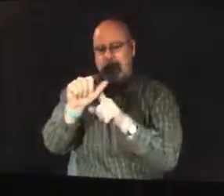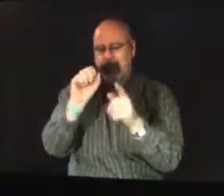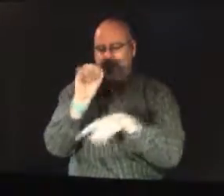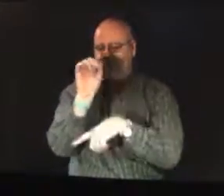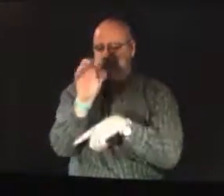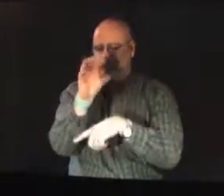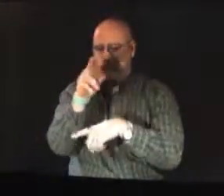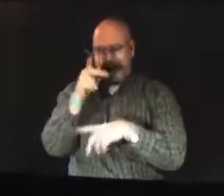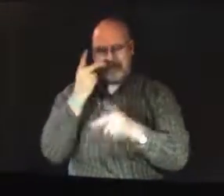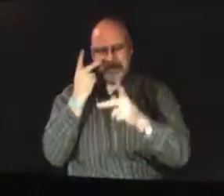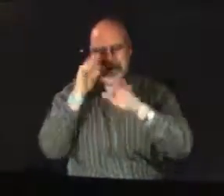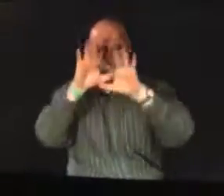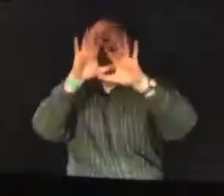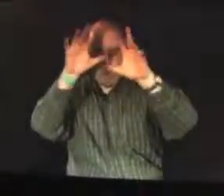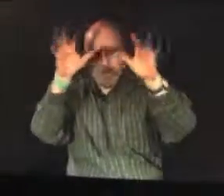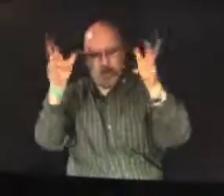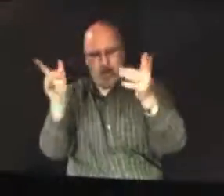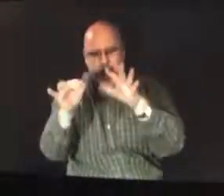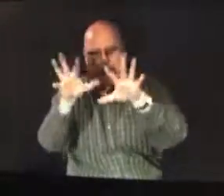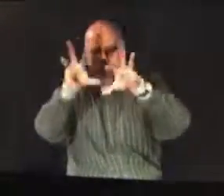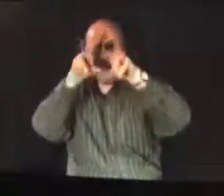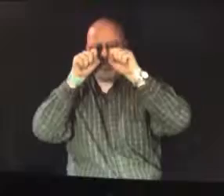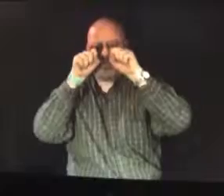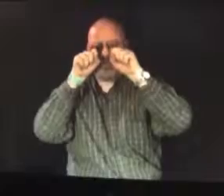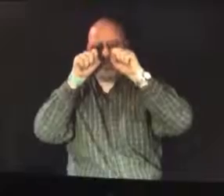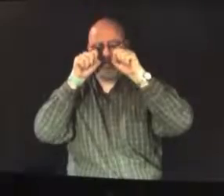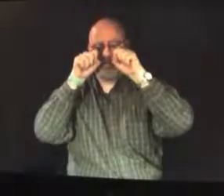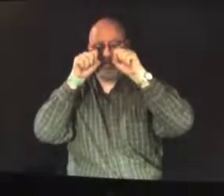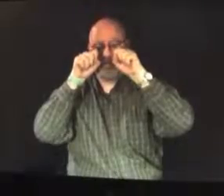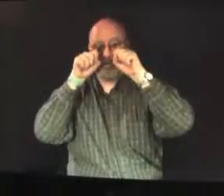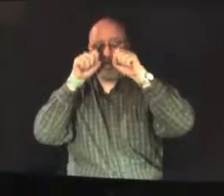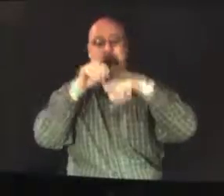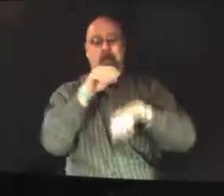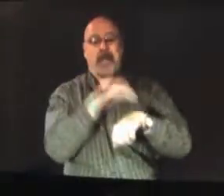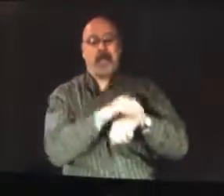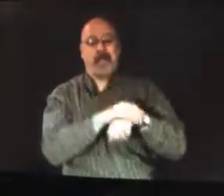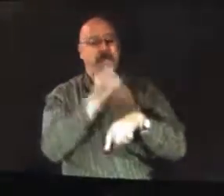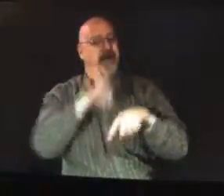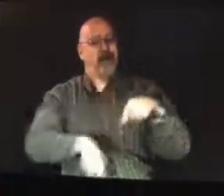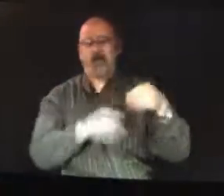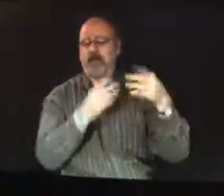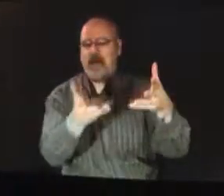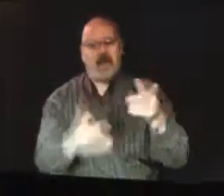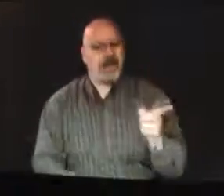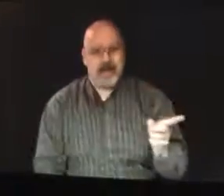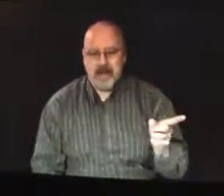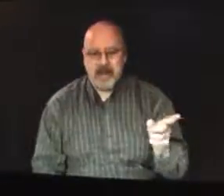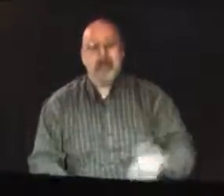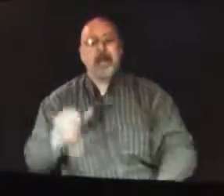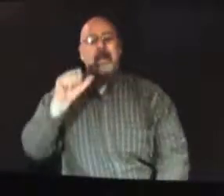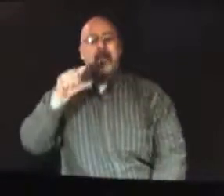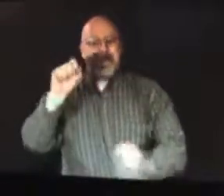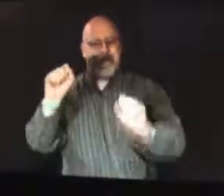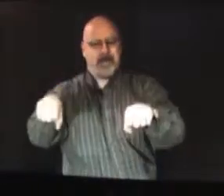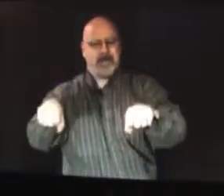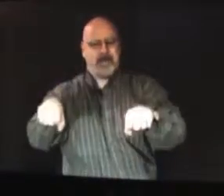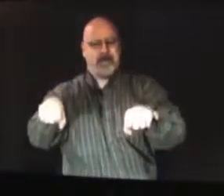You can give exact data or information as to where something is or where to find something. English